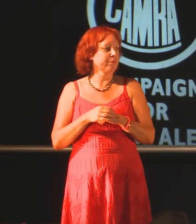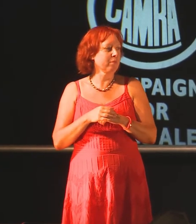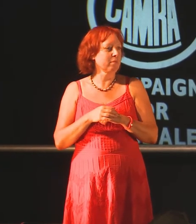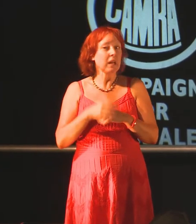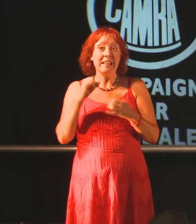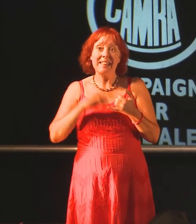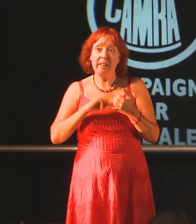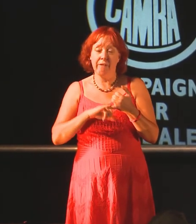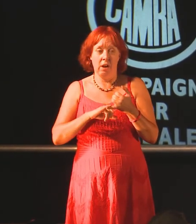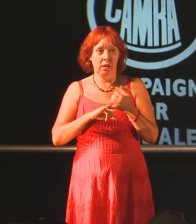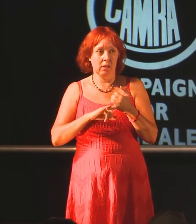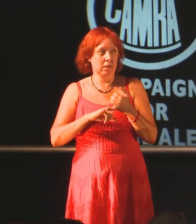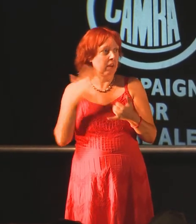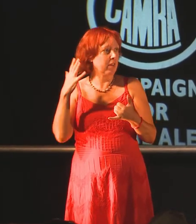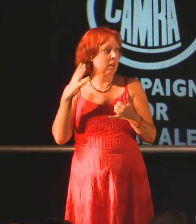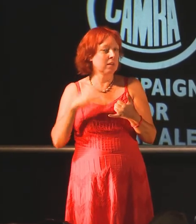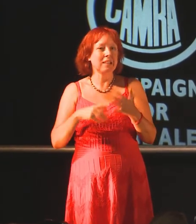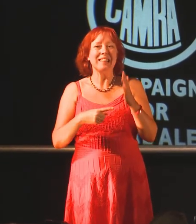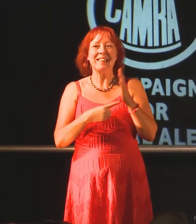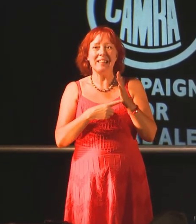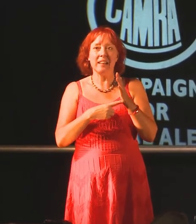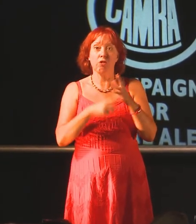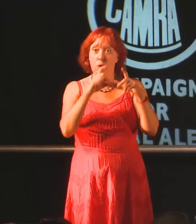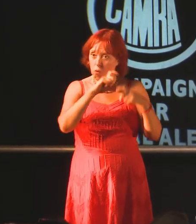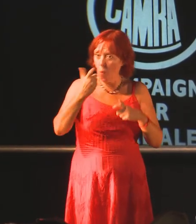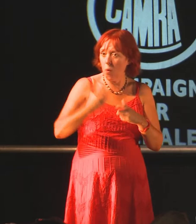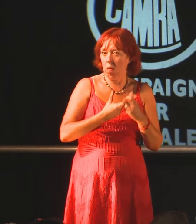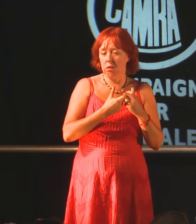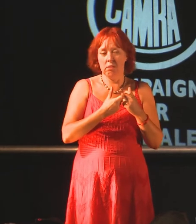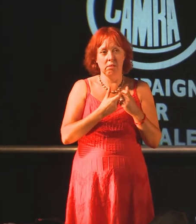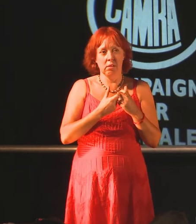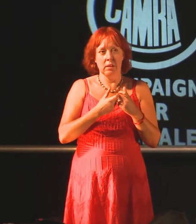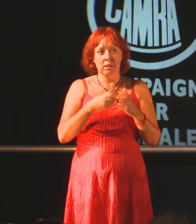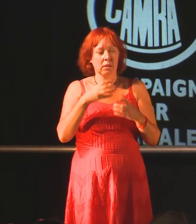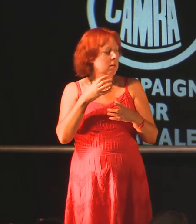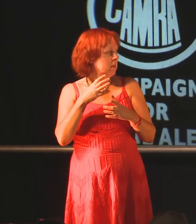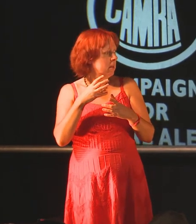The silver goes to Tintagel Castle Gold.